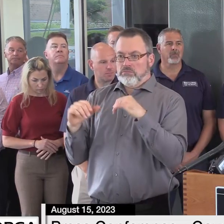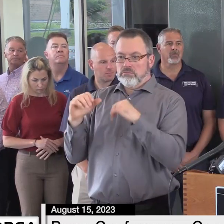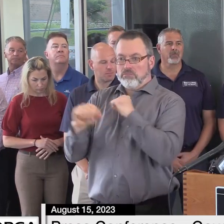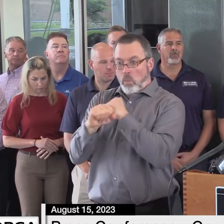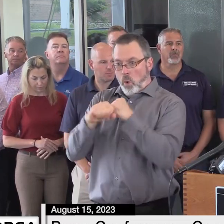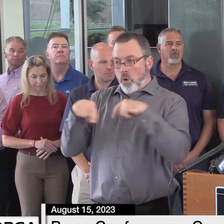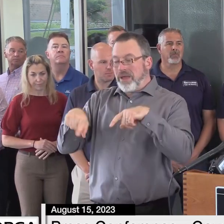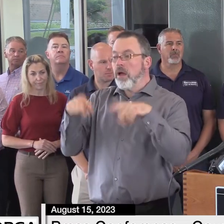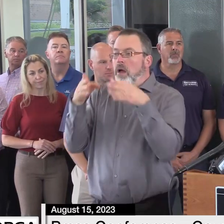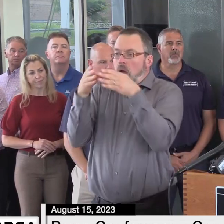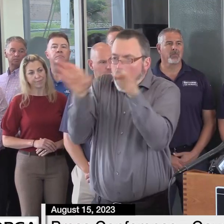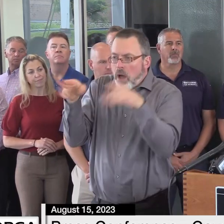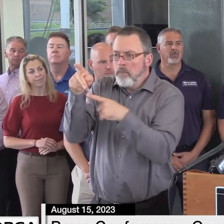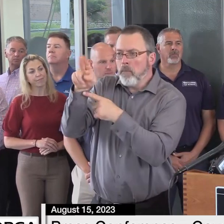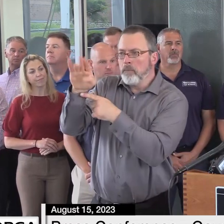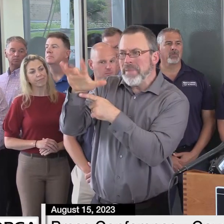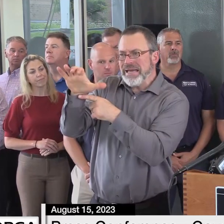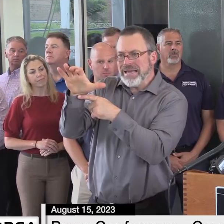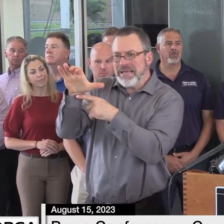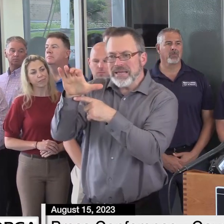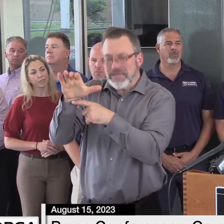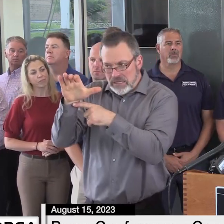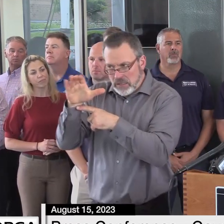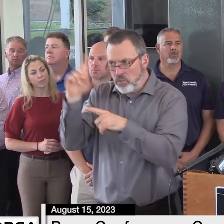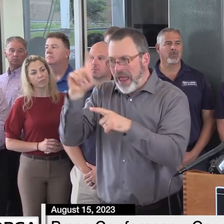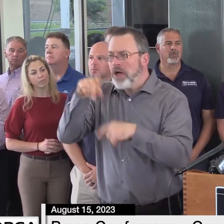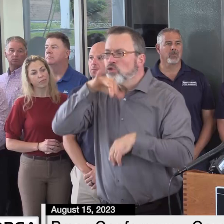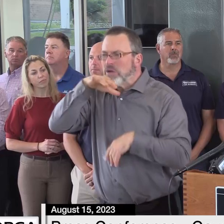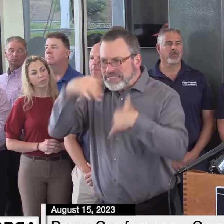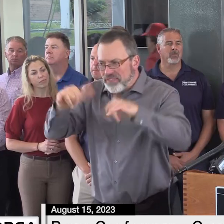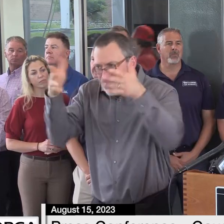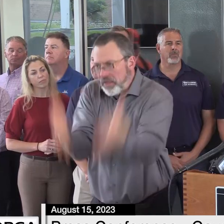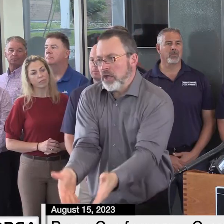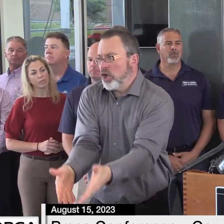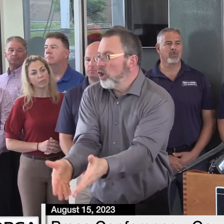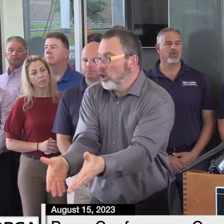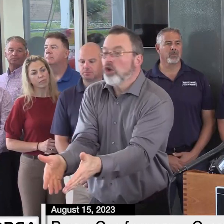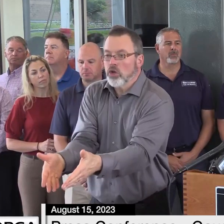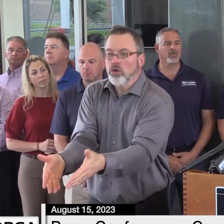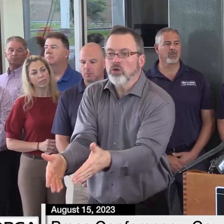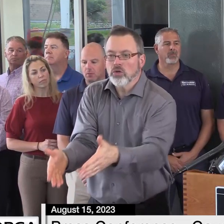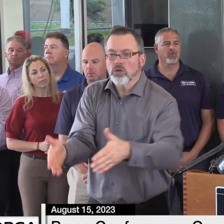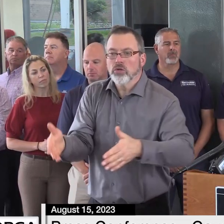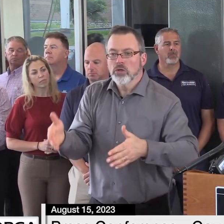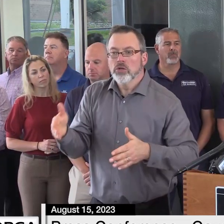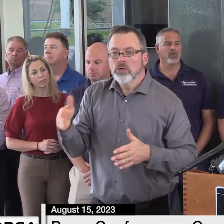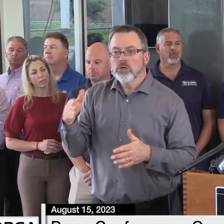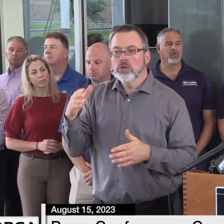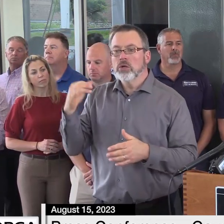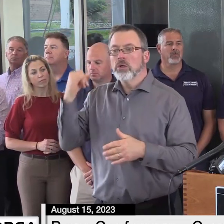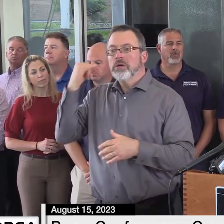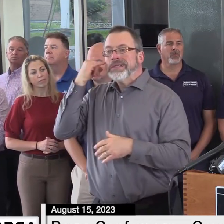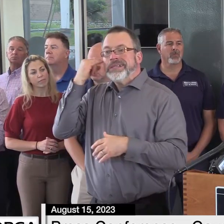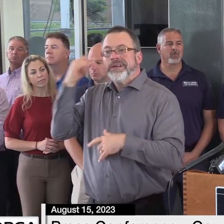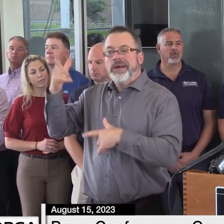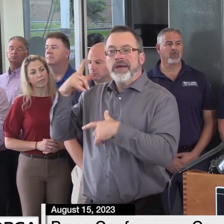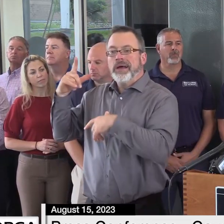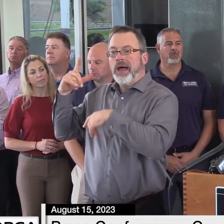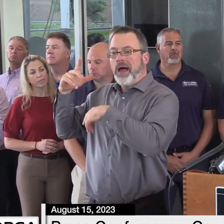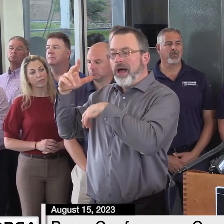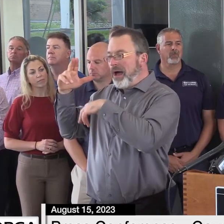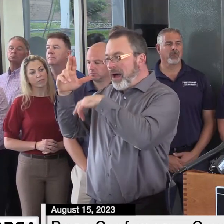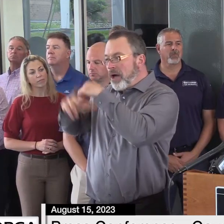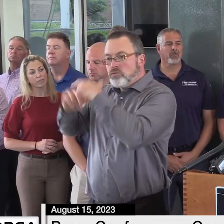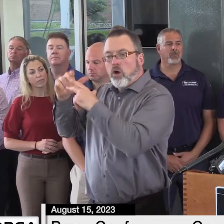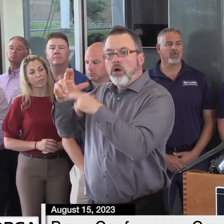space litter. The litter that's cleaned up will be public space, not construction or flood debris.